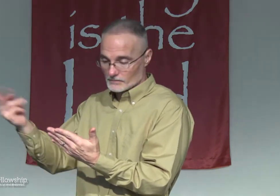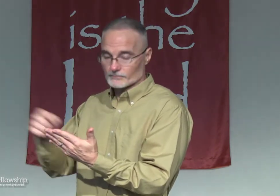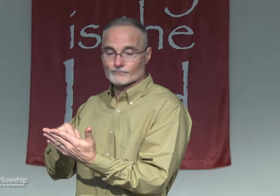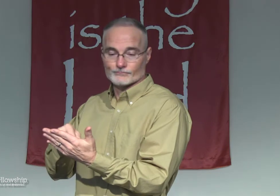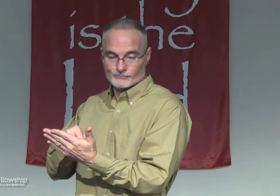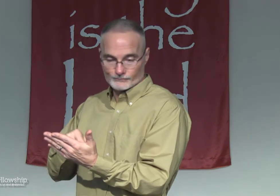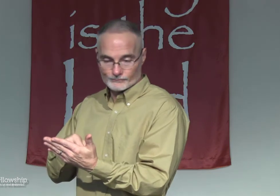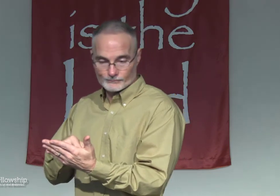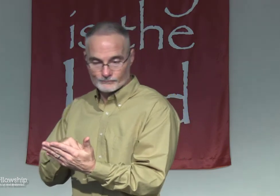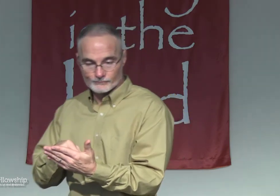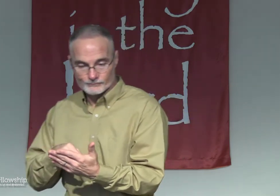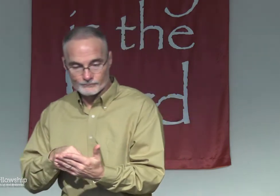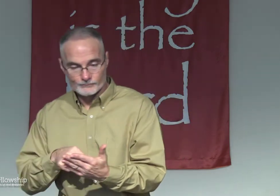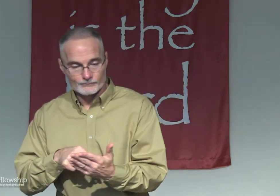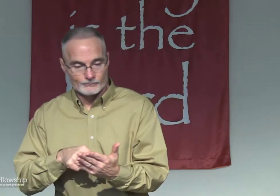up. You will fail.